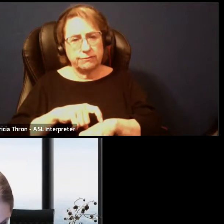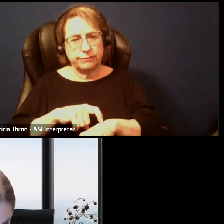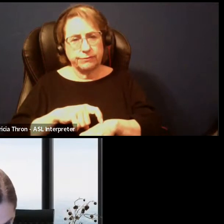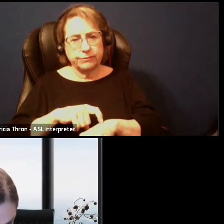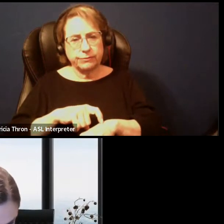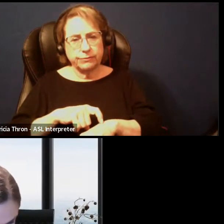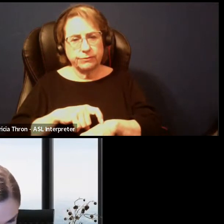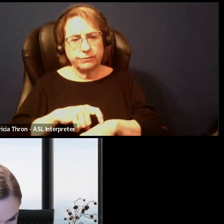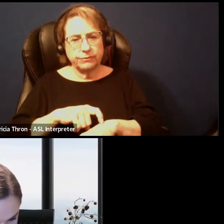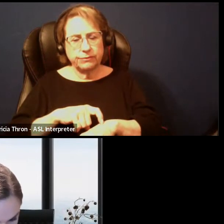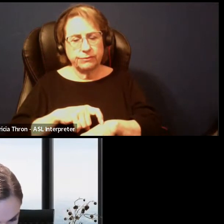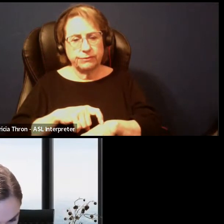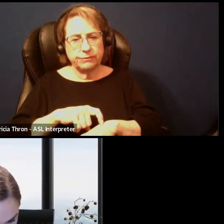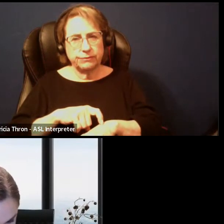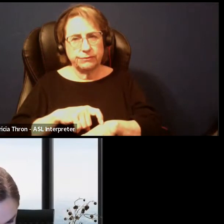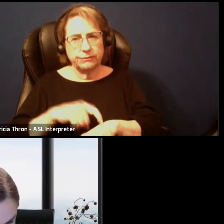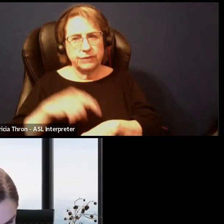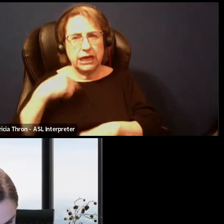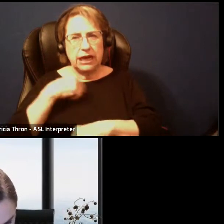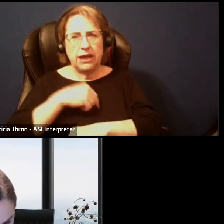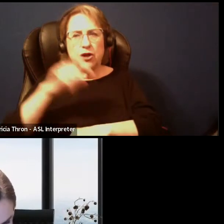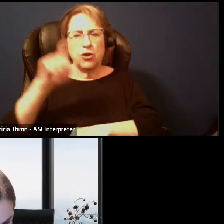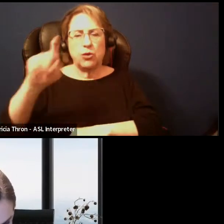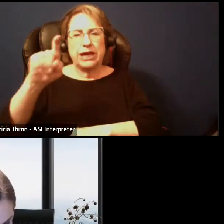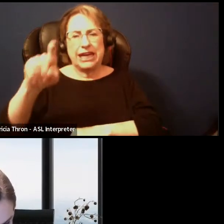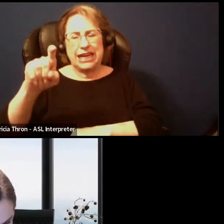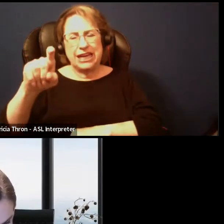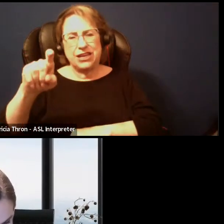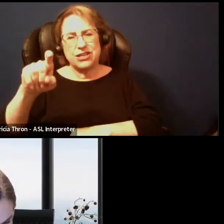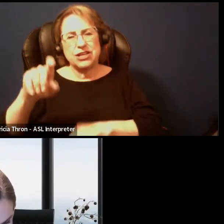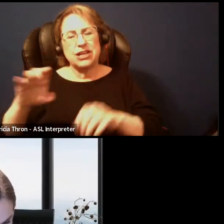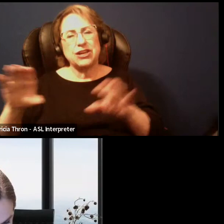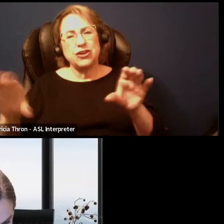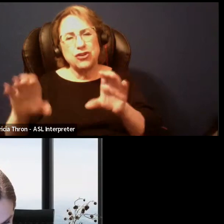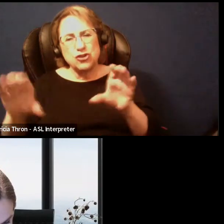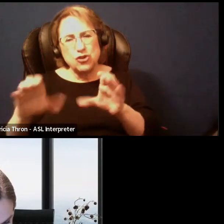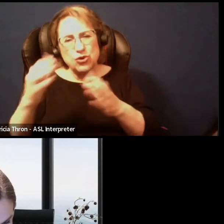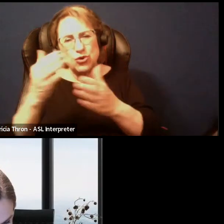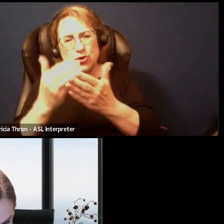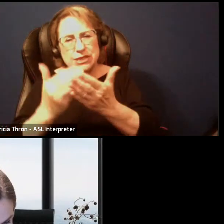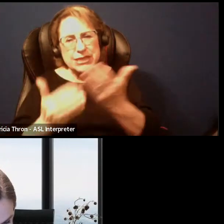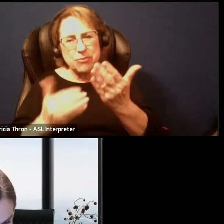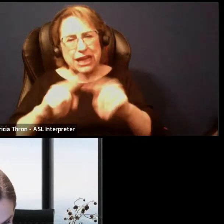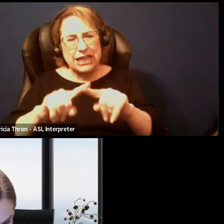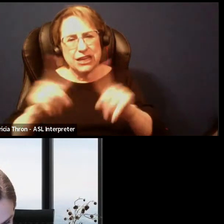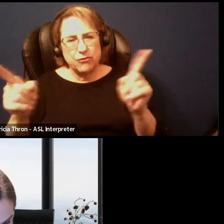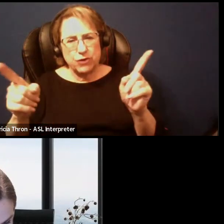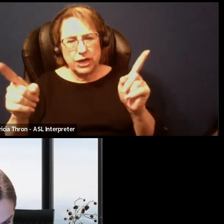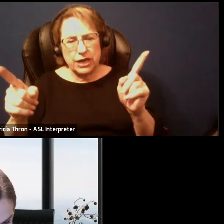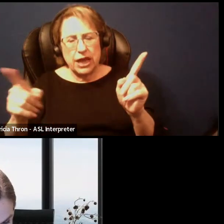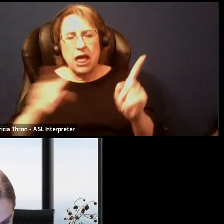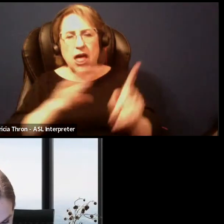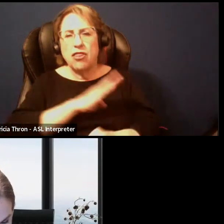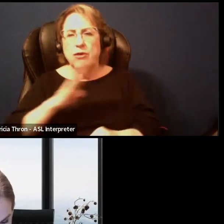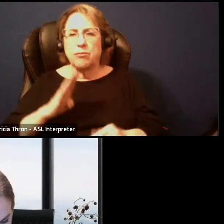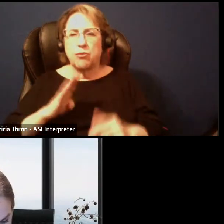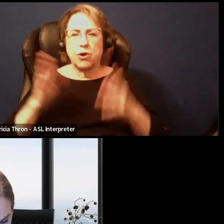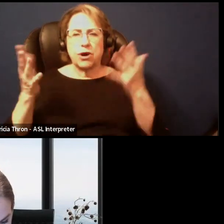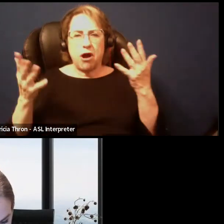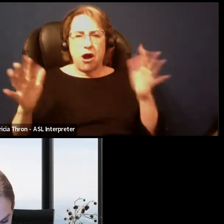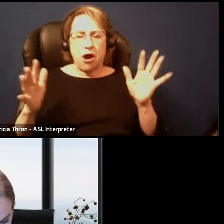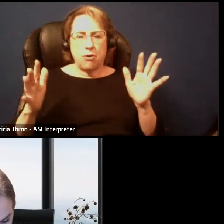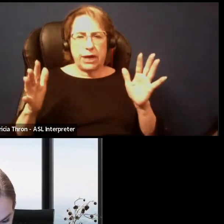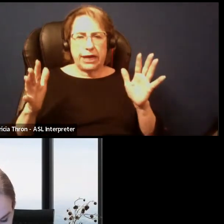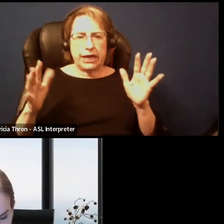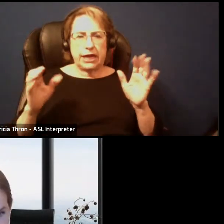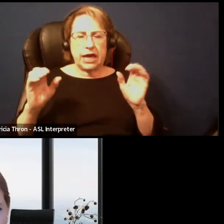we would need to take different measures because as of right now, the board has approved, in